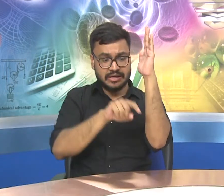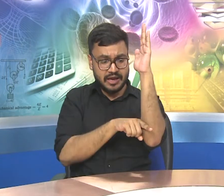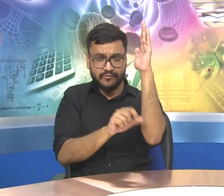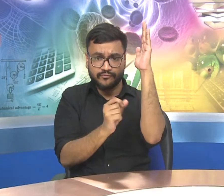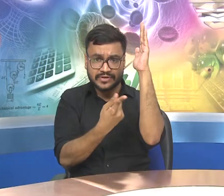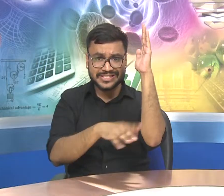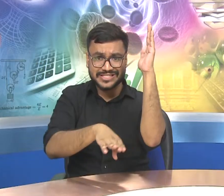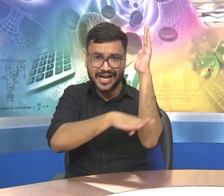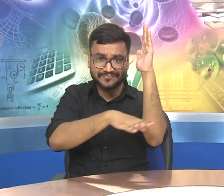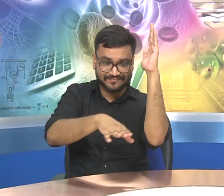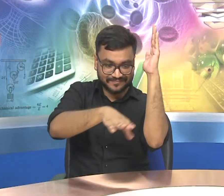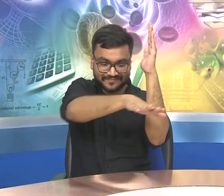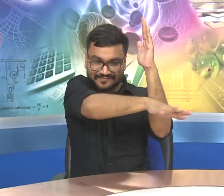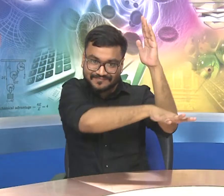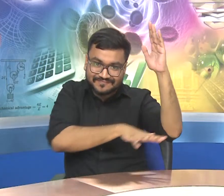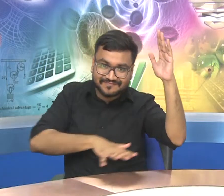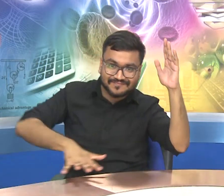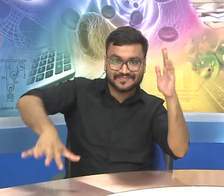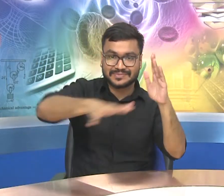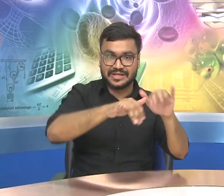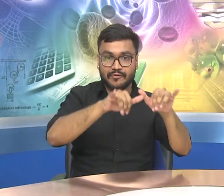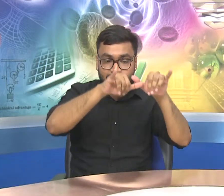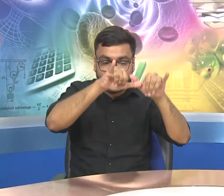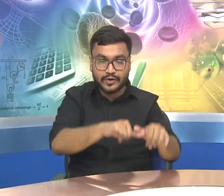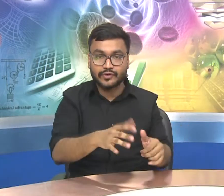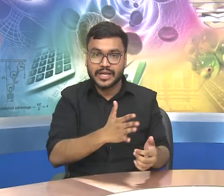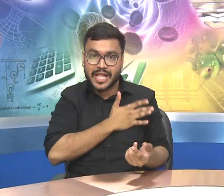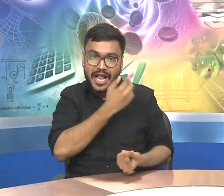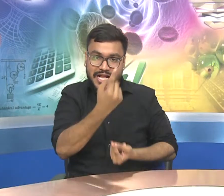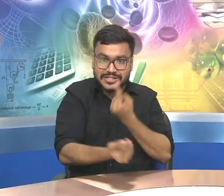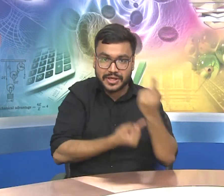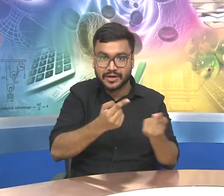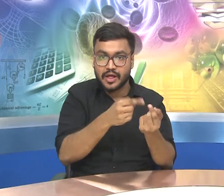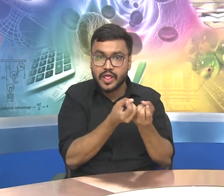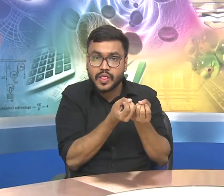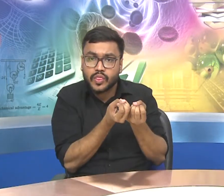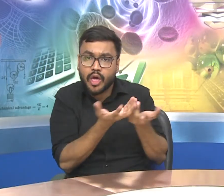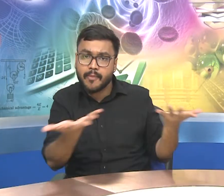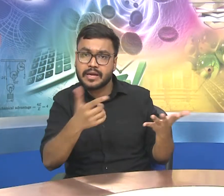This represents the number of organisms at each trophic level.